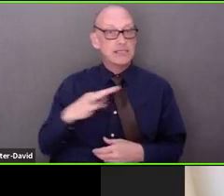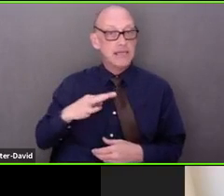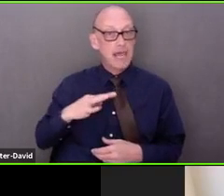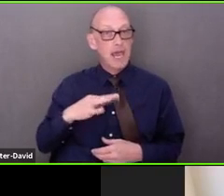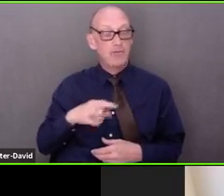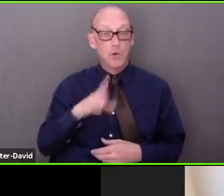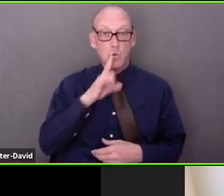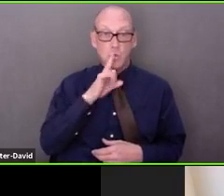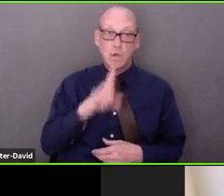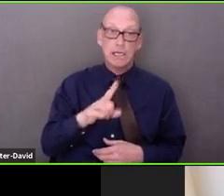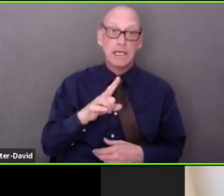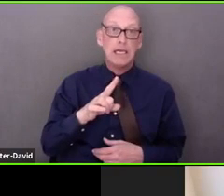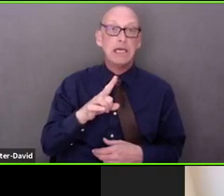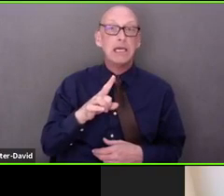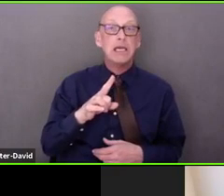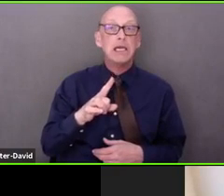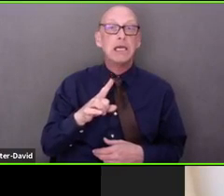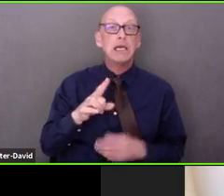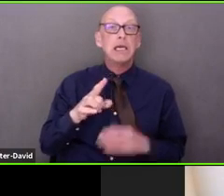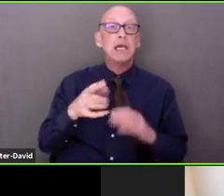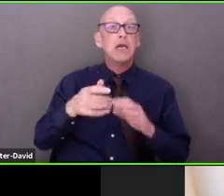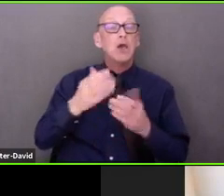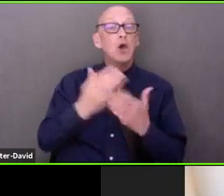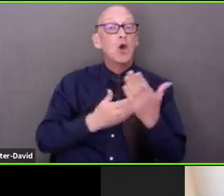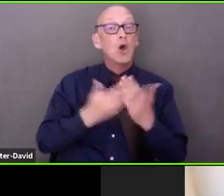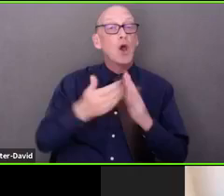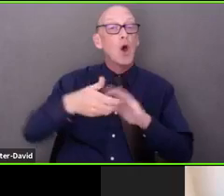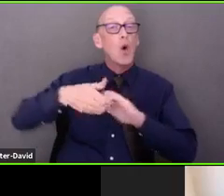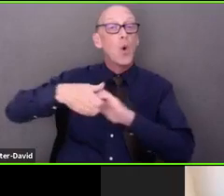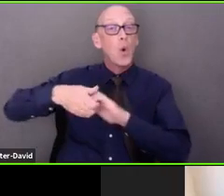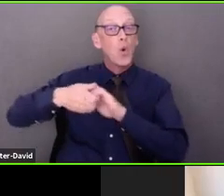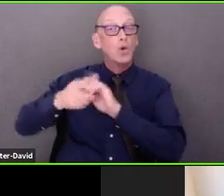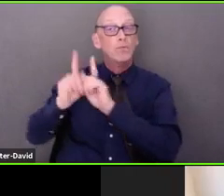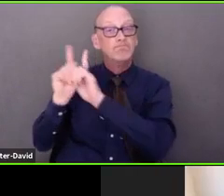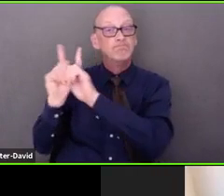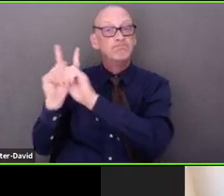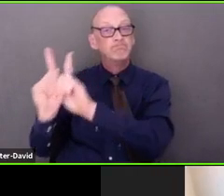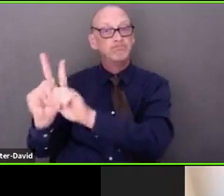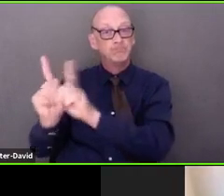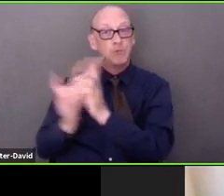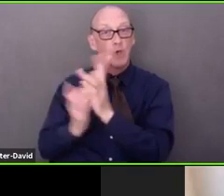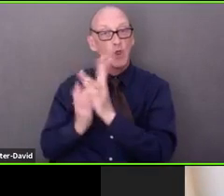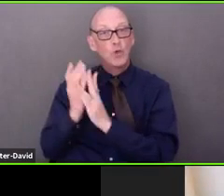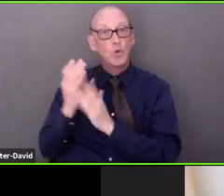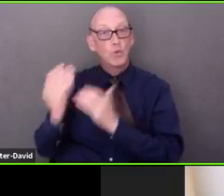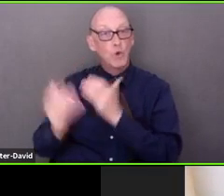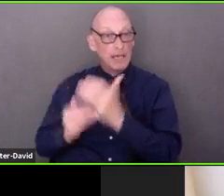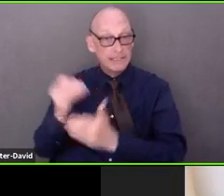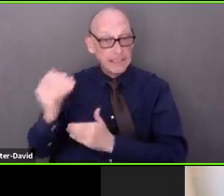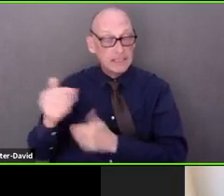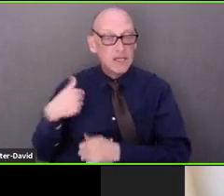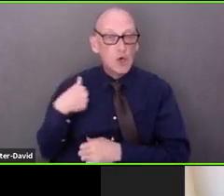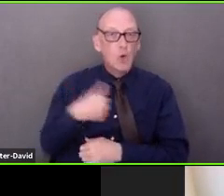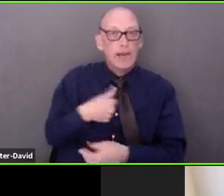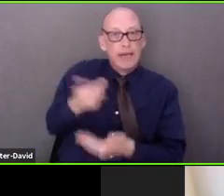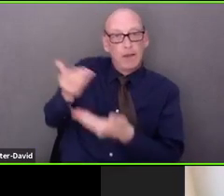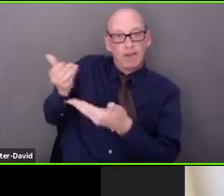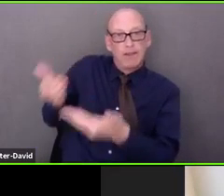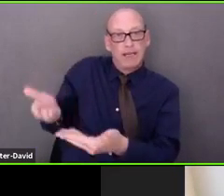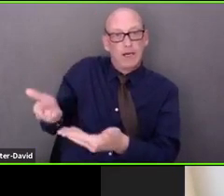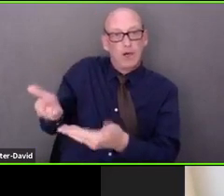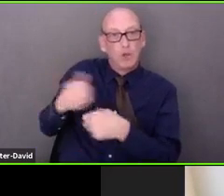holds the person's hand all the way through the process. We are there to